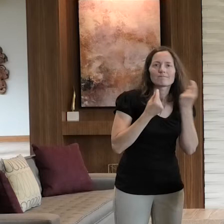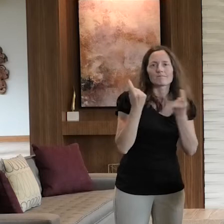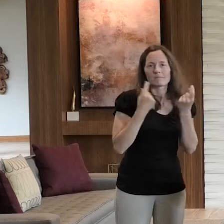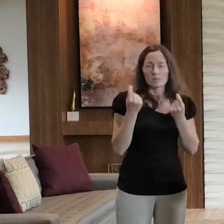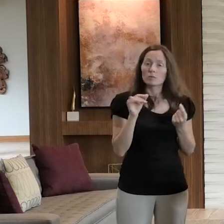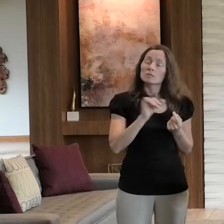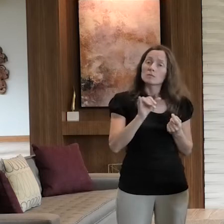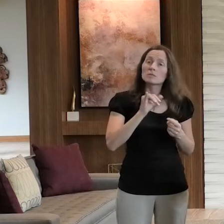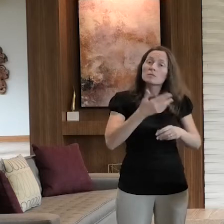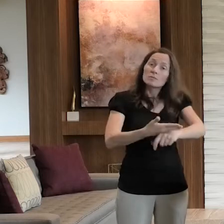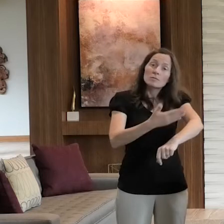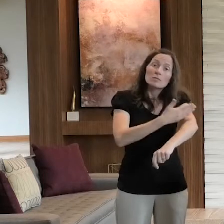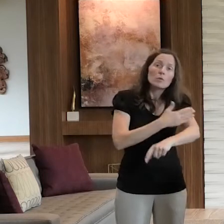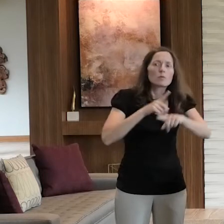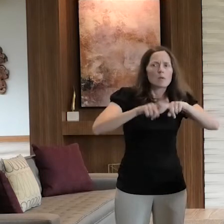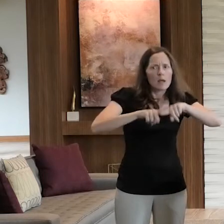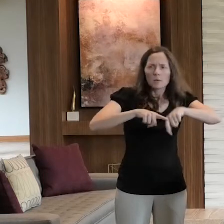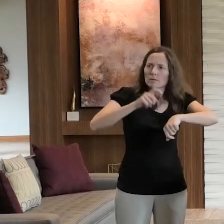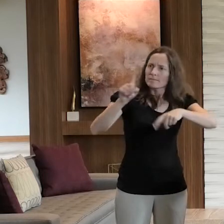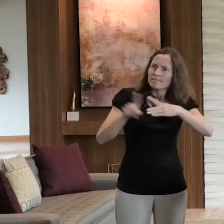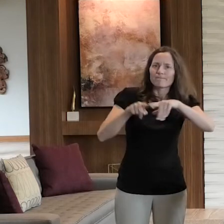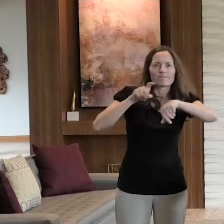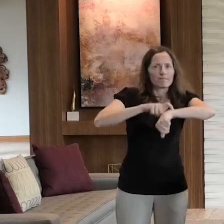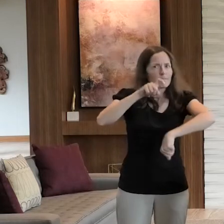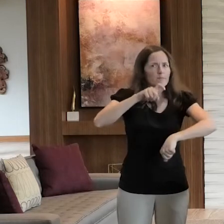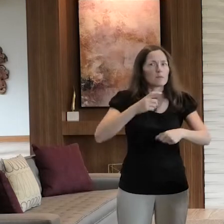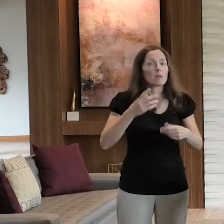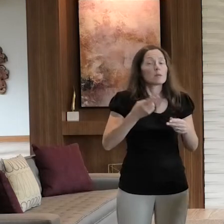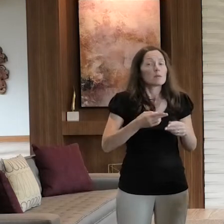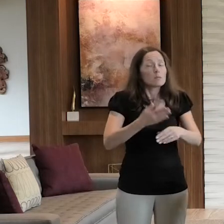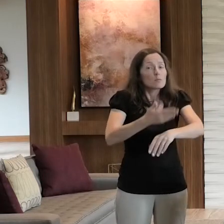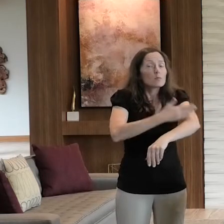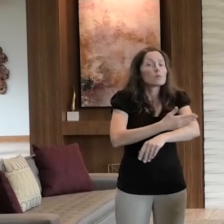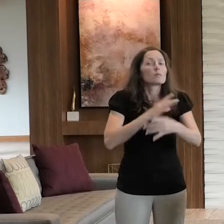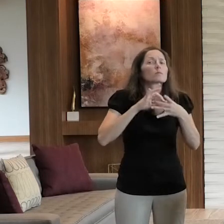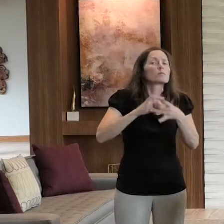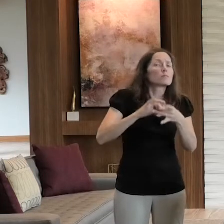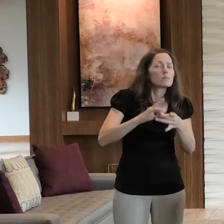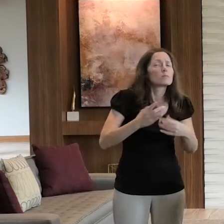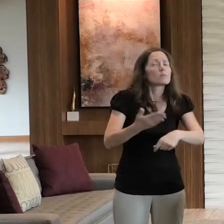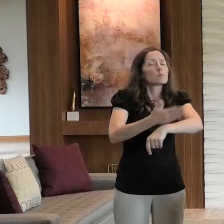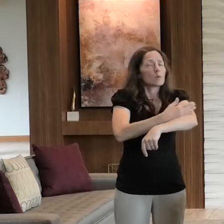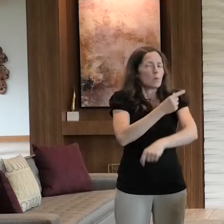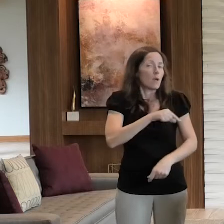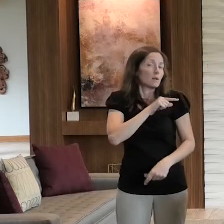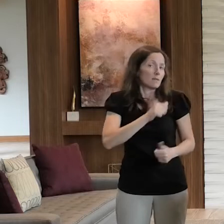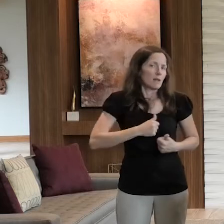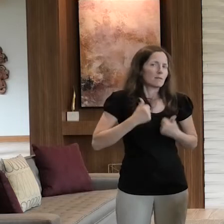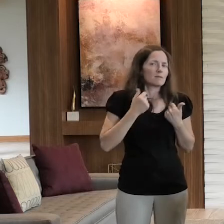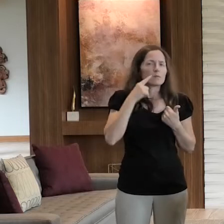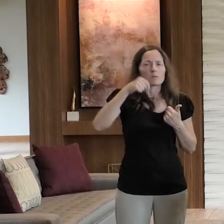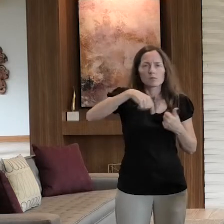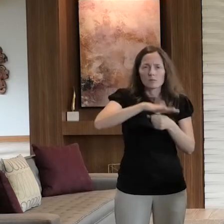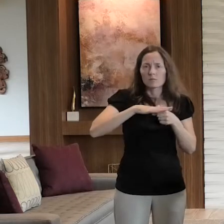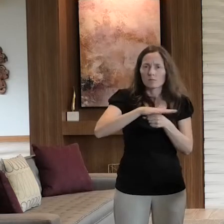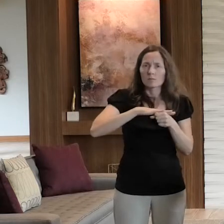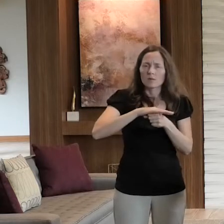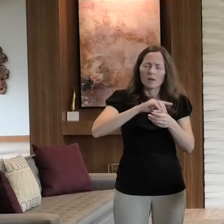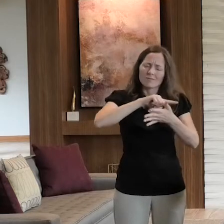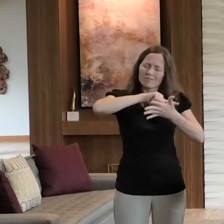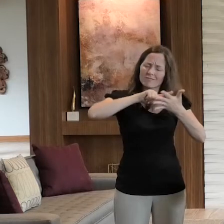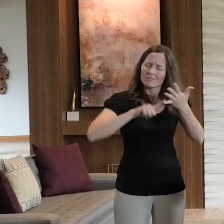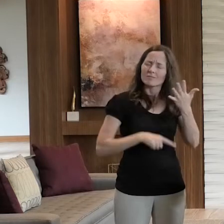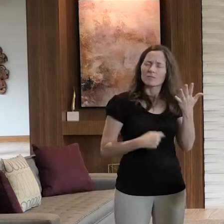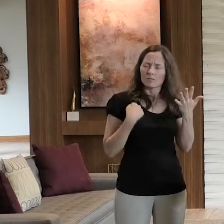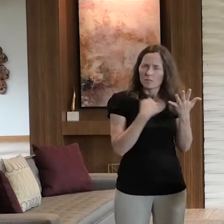improving reliability at work, improving relationships and quality of life in this area. And so those are all things that we hope to continue to be able to